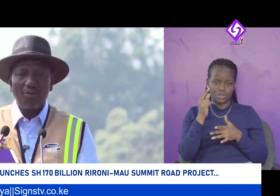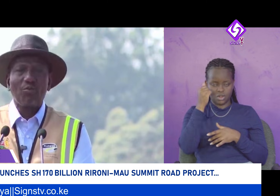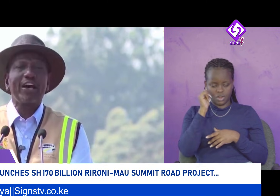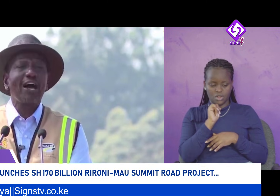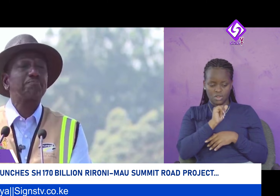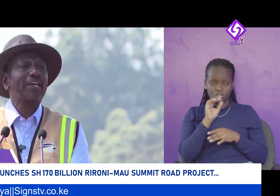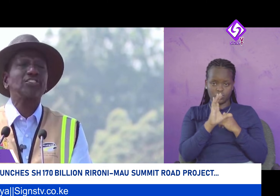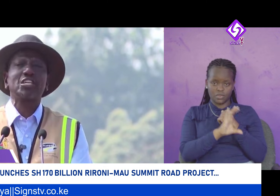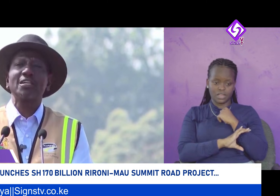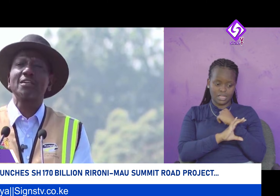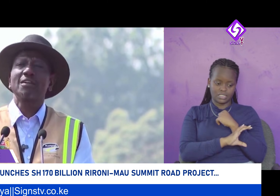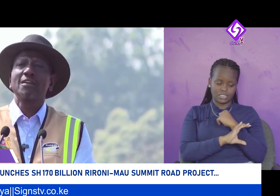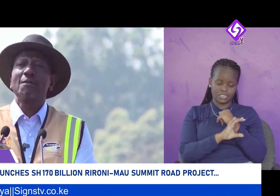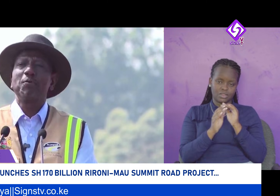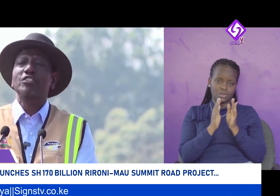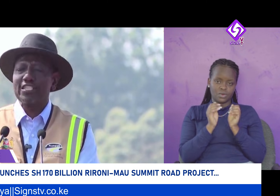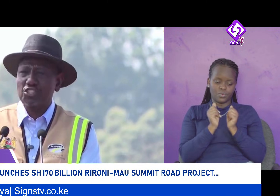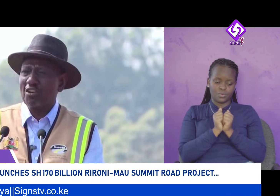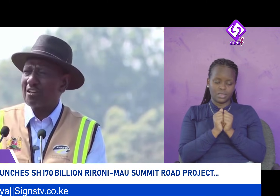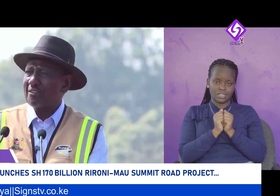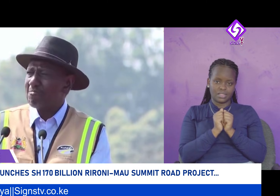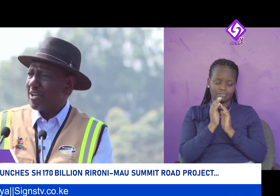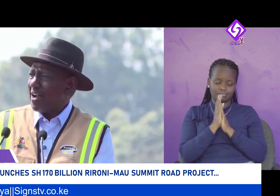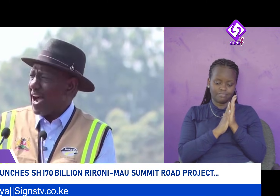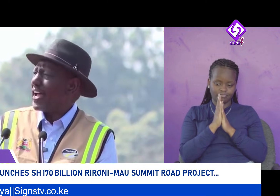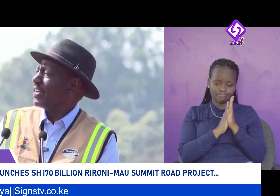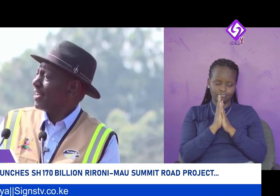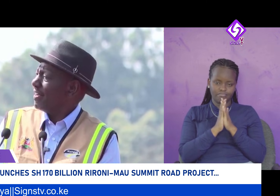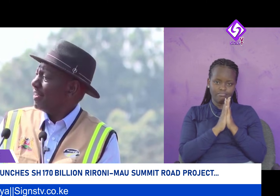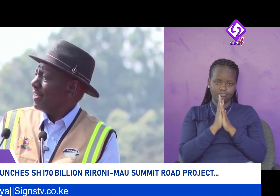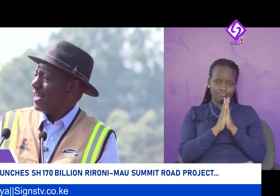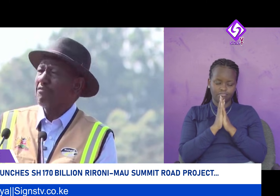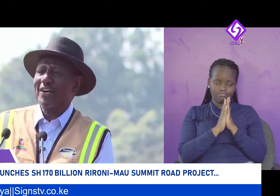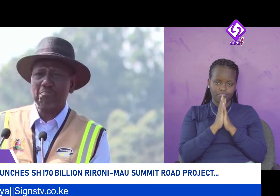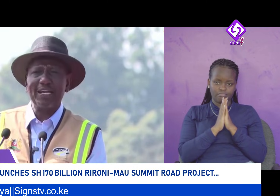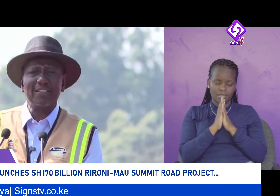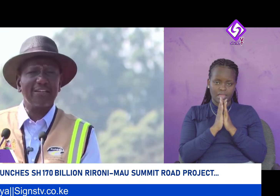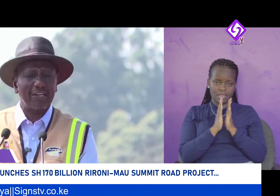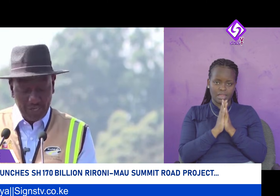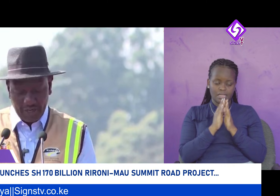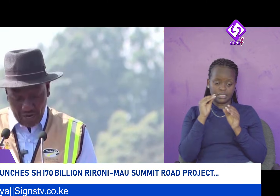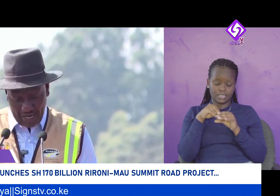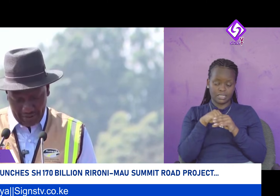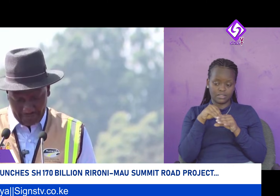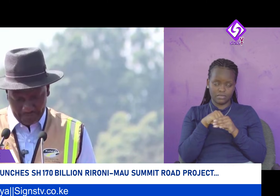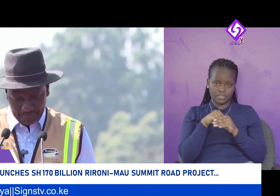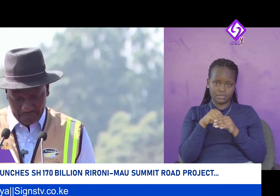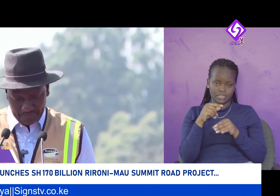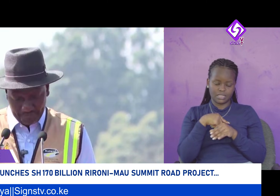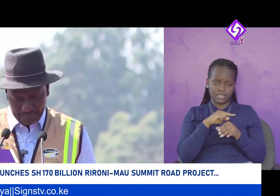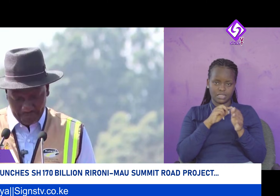country with our aspiration, potential, and investment that we required.